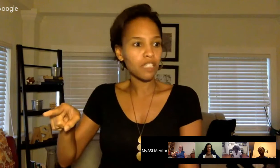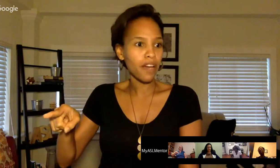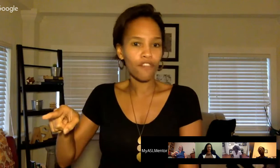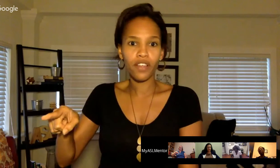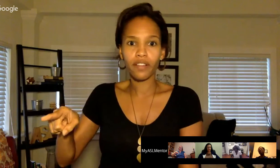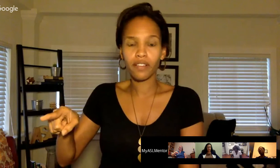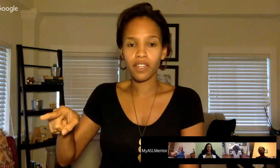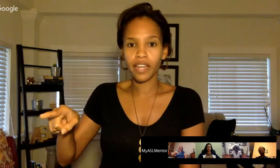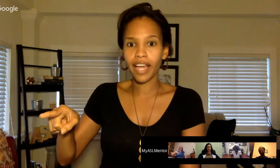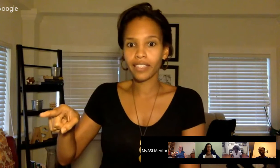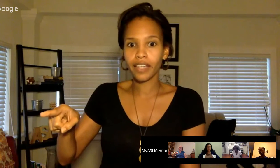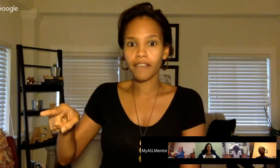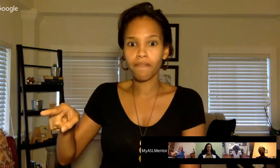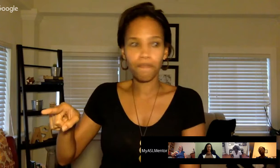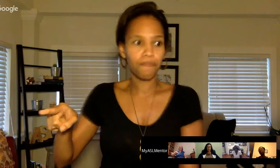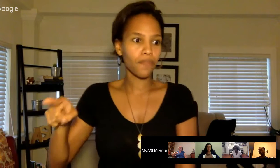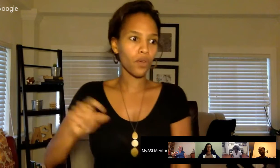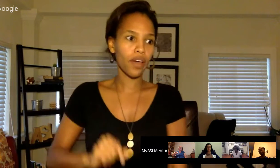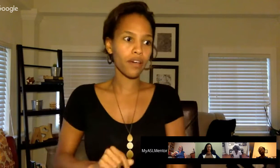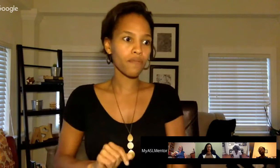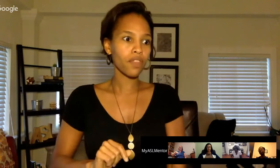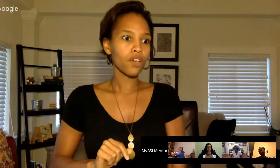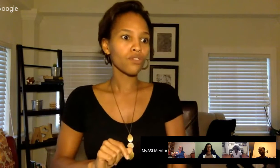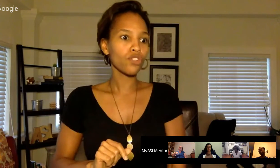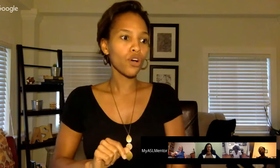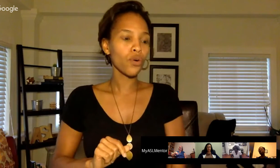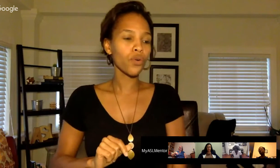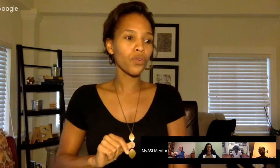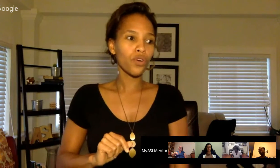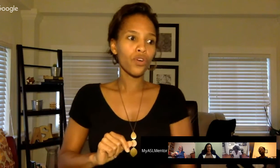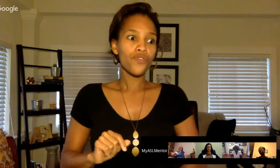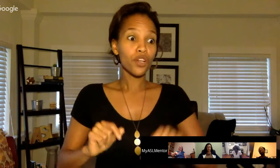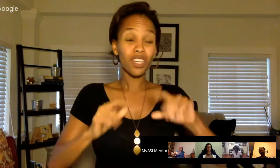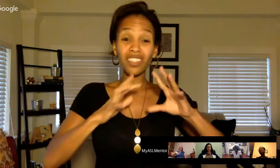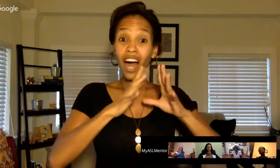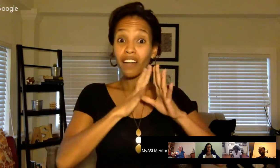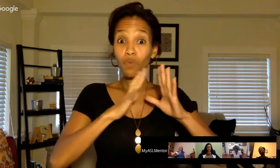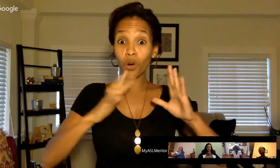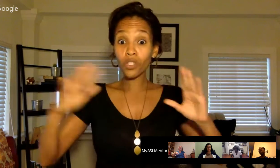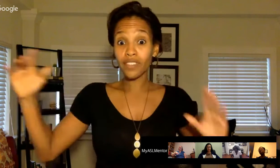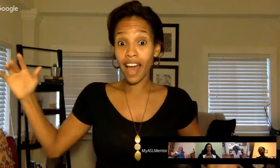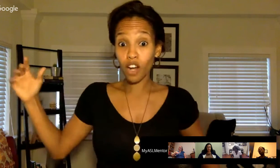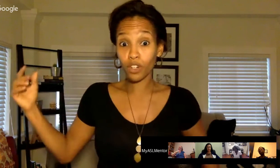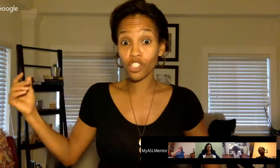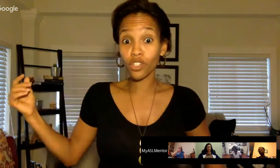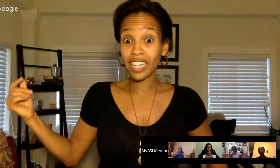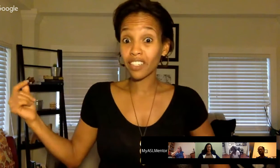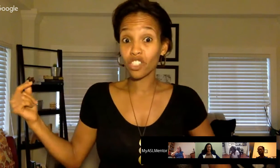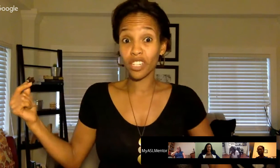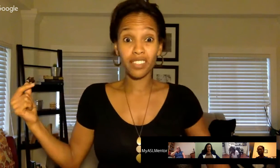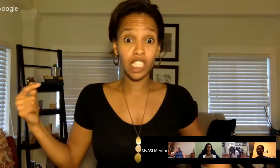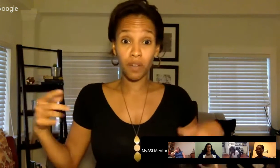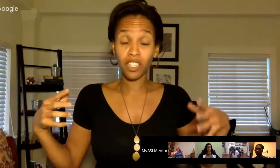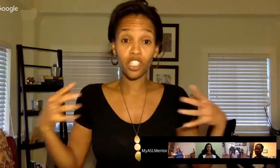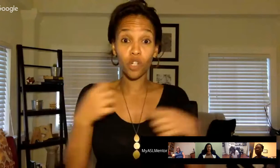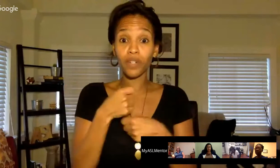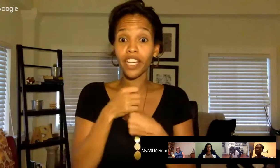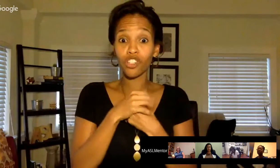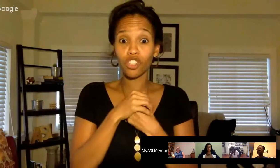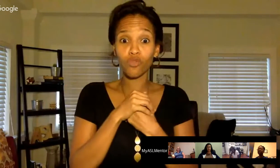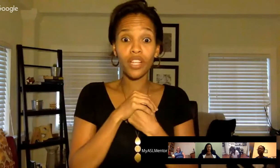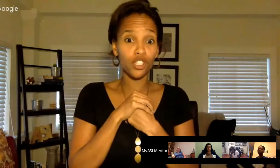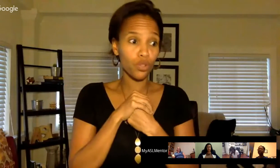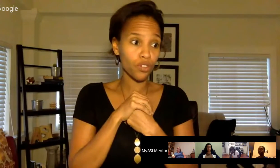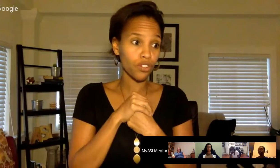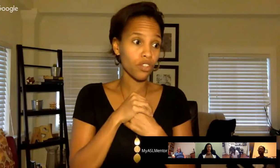it has to benefit the candidate. Okay, so there's a lot of words in that original English sentence, but the